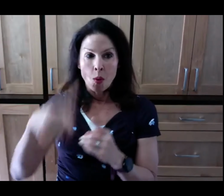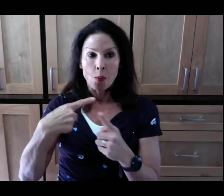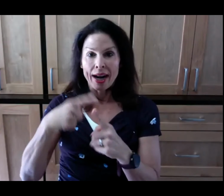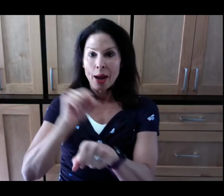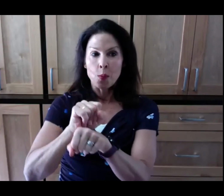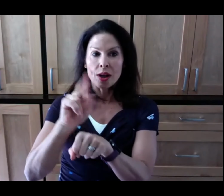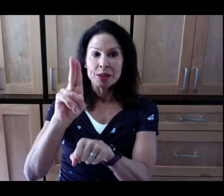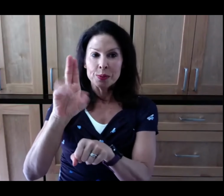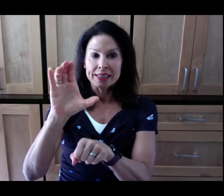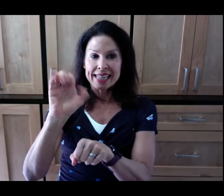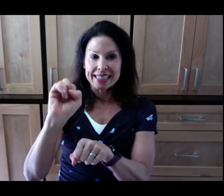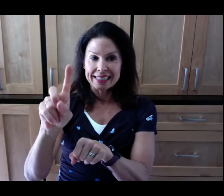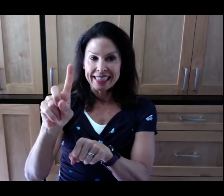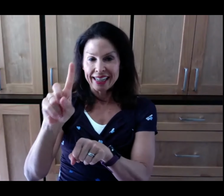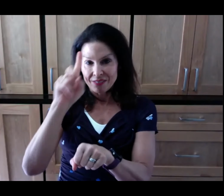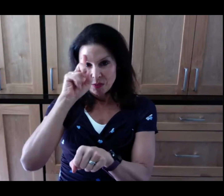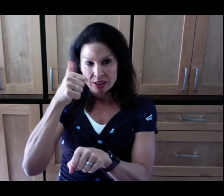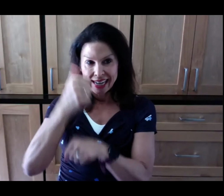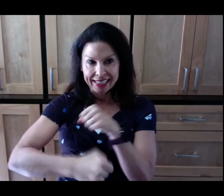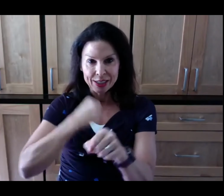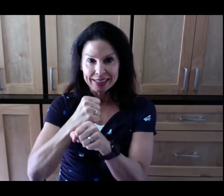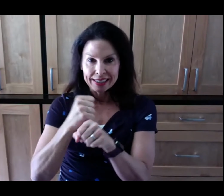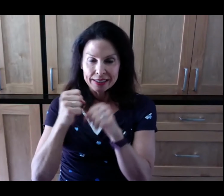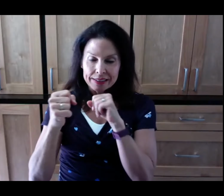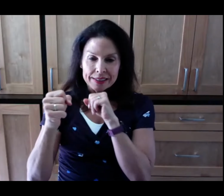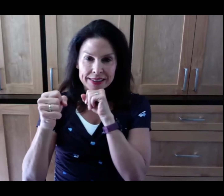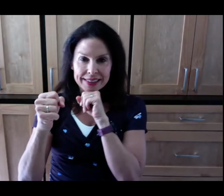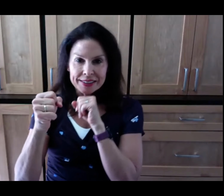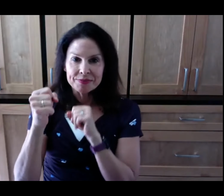because I do have to admit, when I worked at UCSD